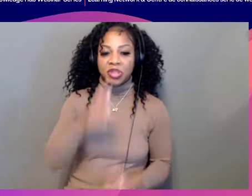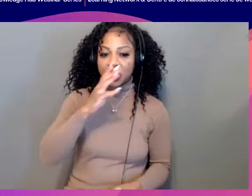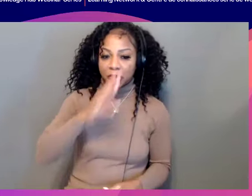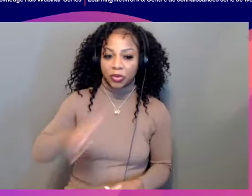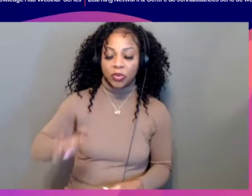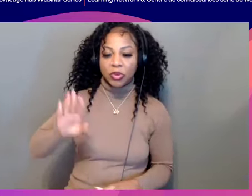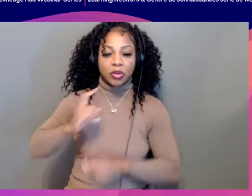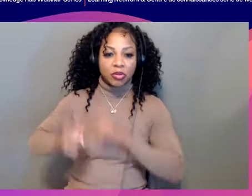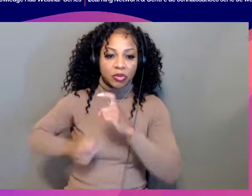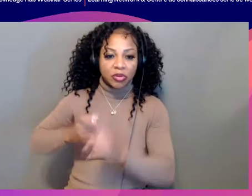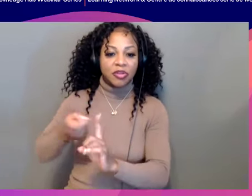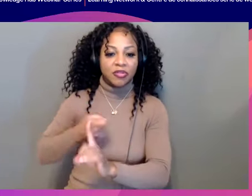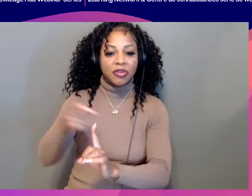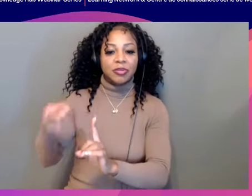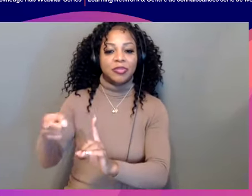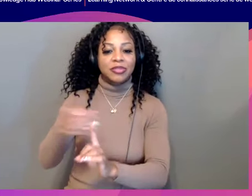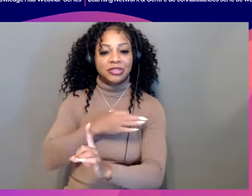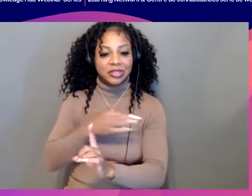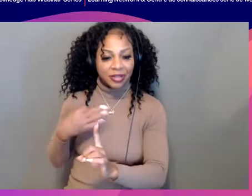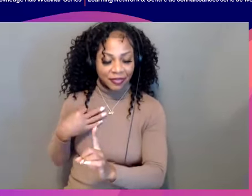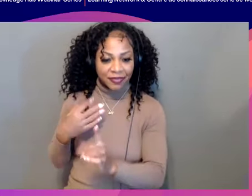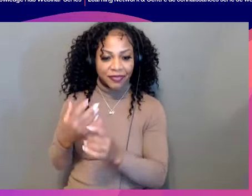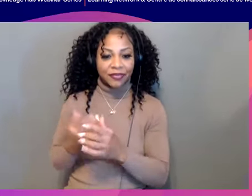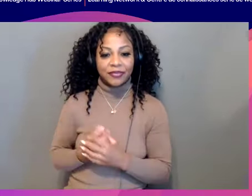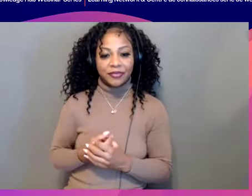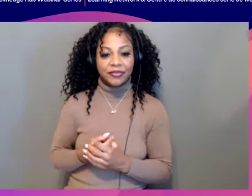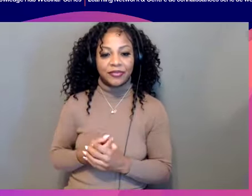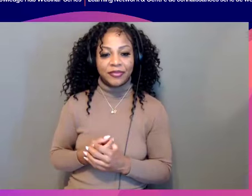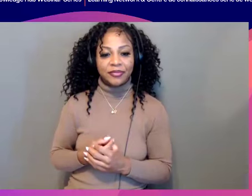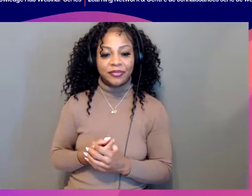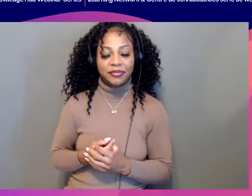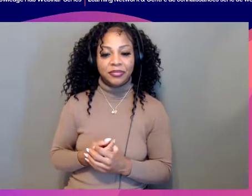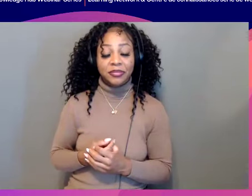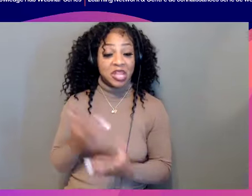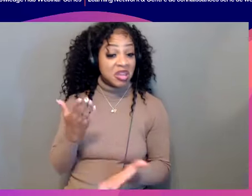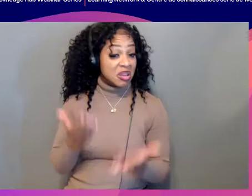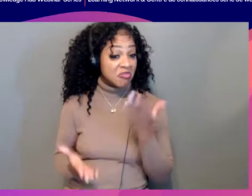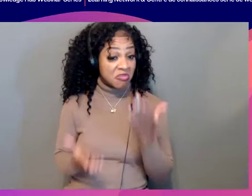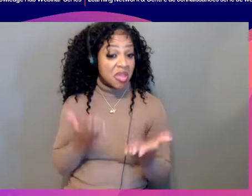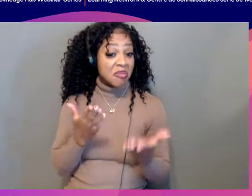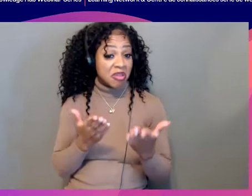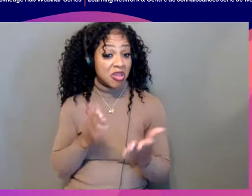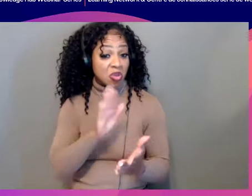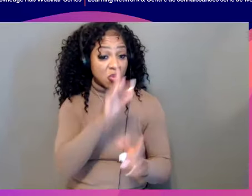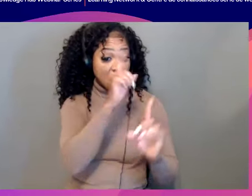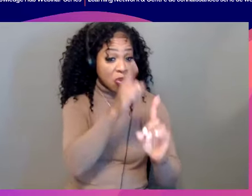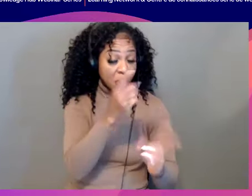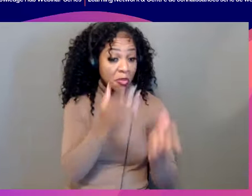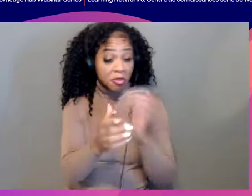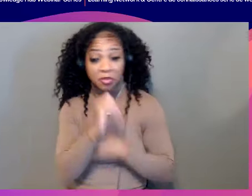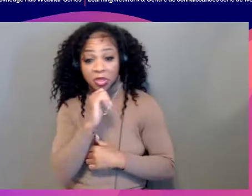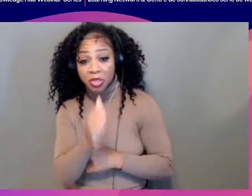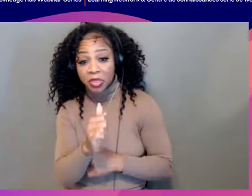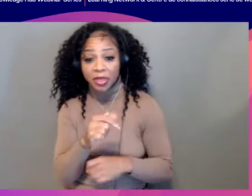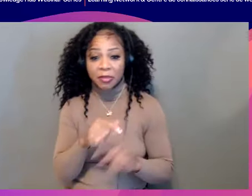from 2SLGBTQIA plus staff, purposefully, or maybe even not purposefully, stepping back from